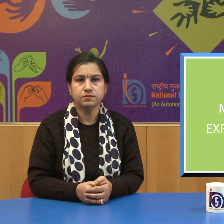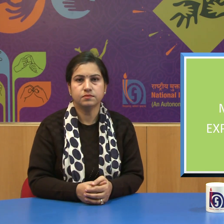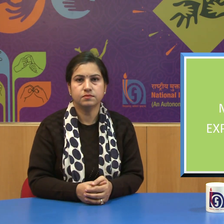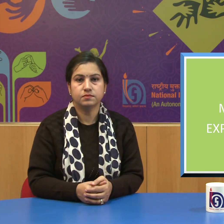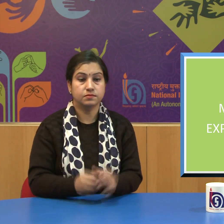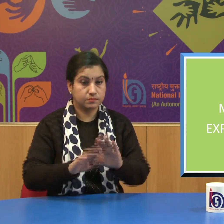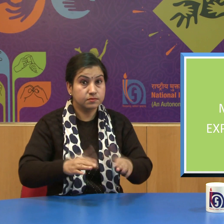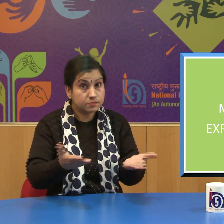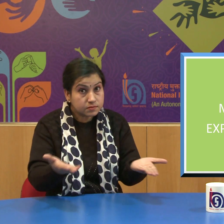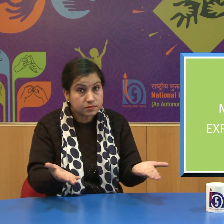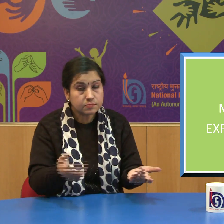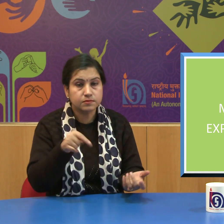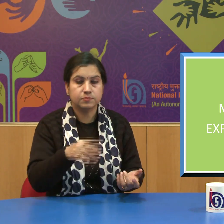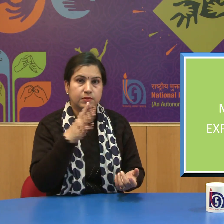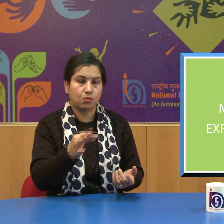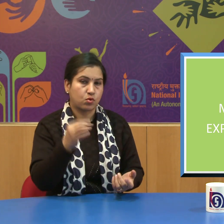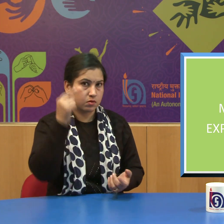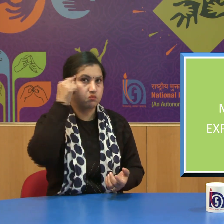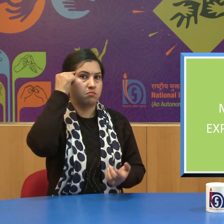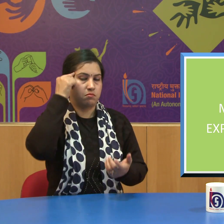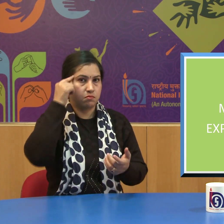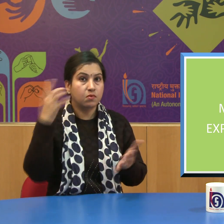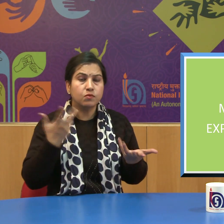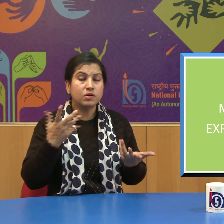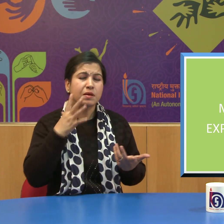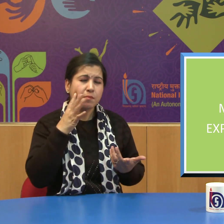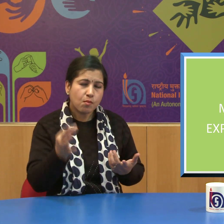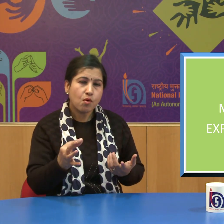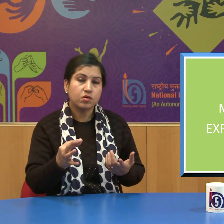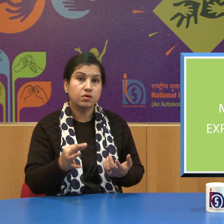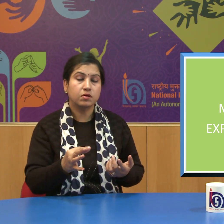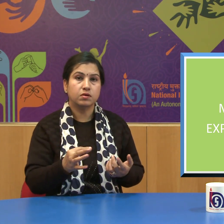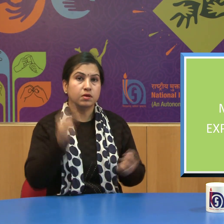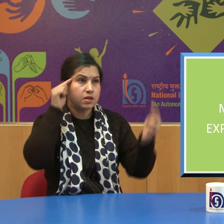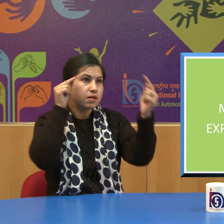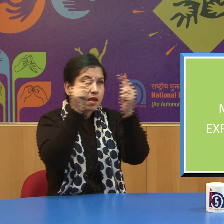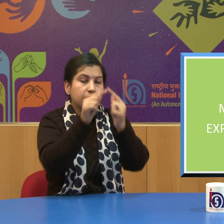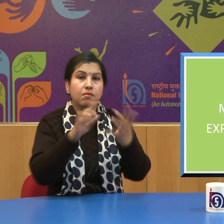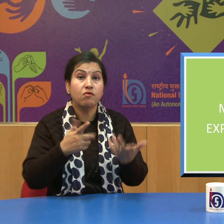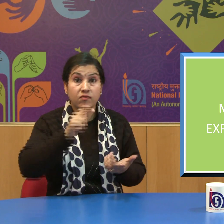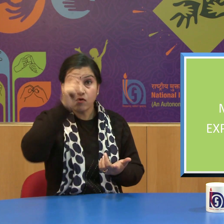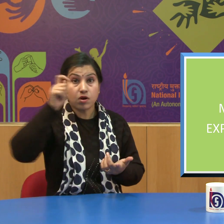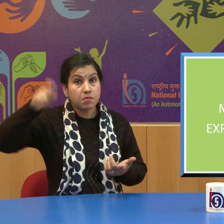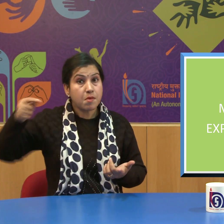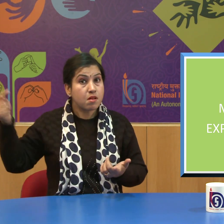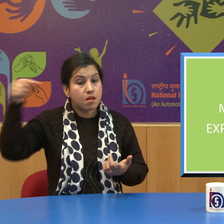Learners, it is important to understand that the main aim of the British was to get as much